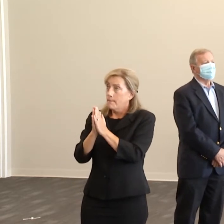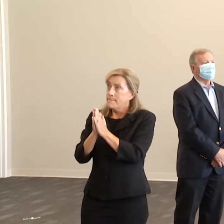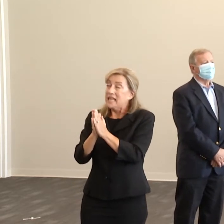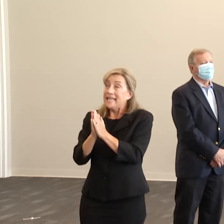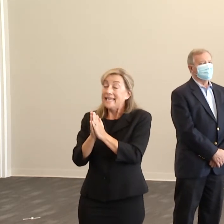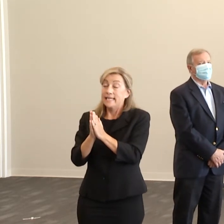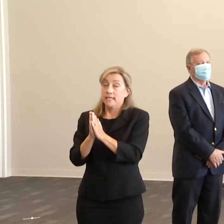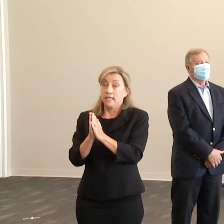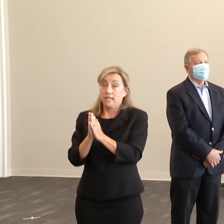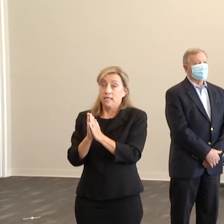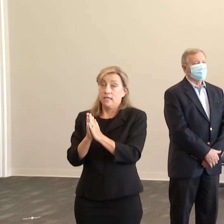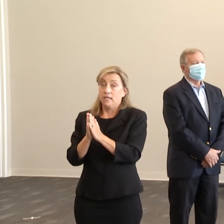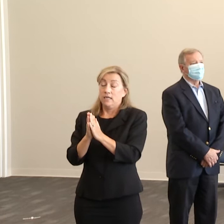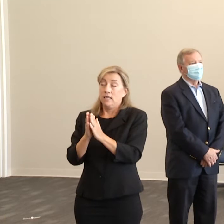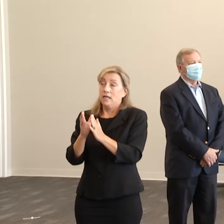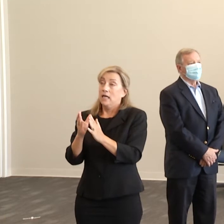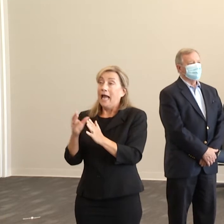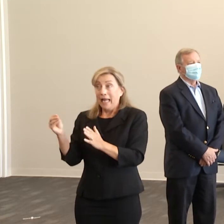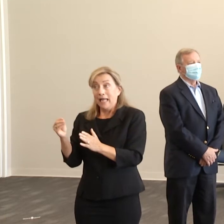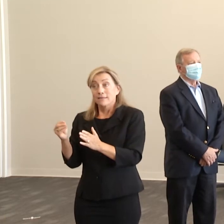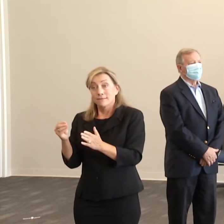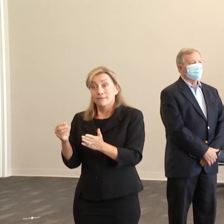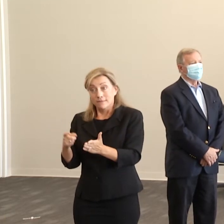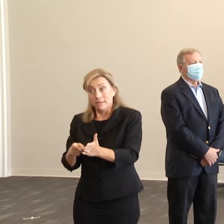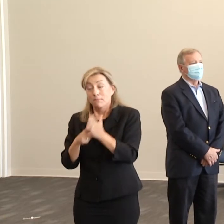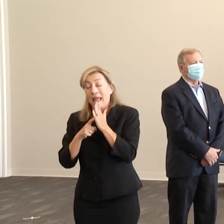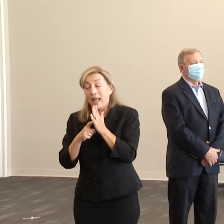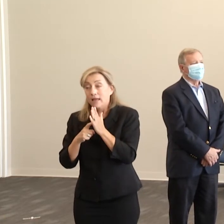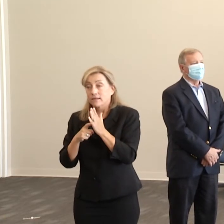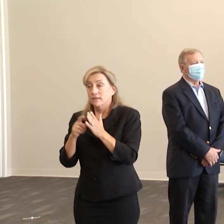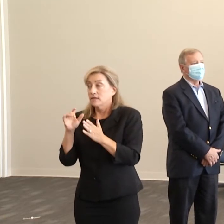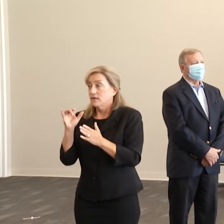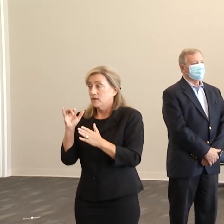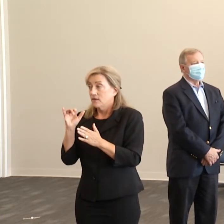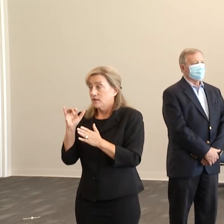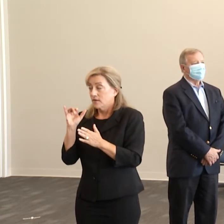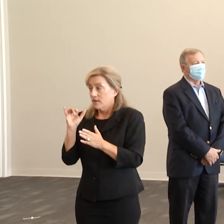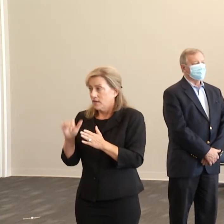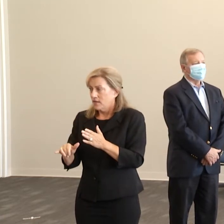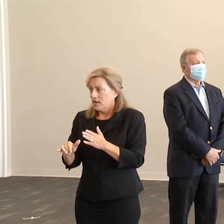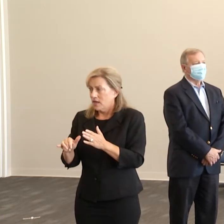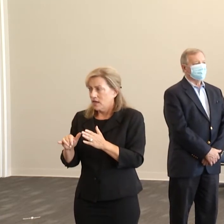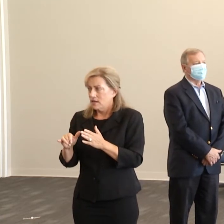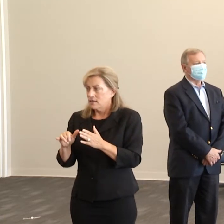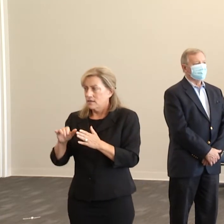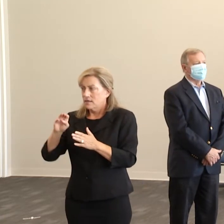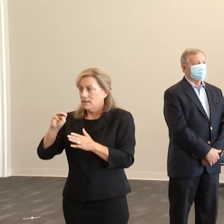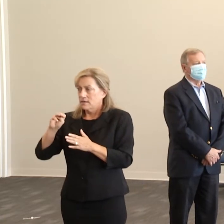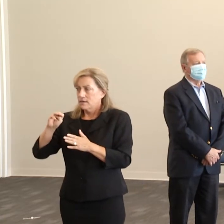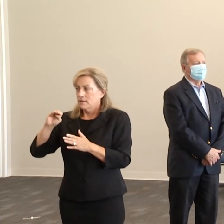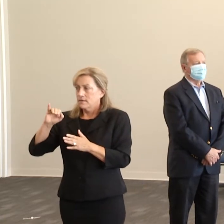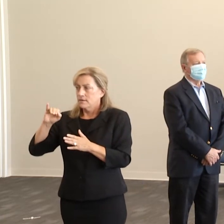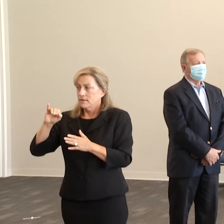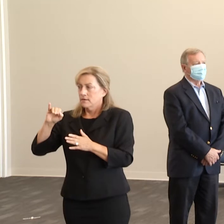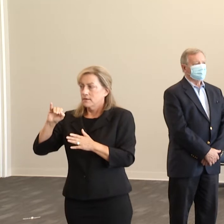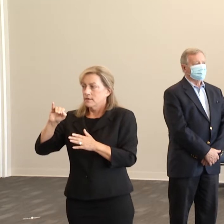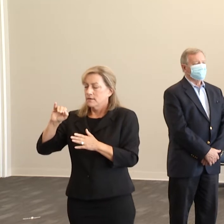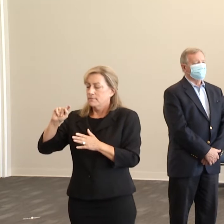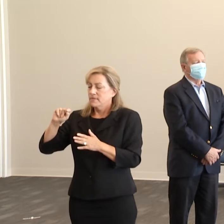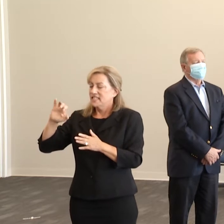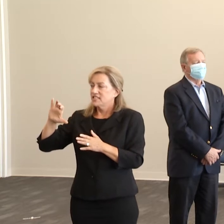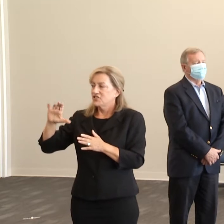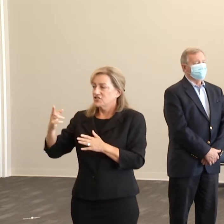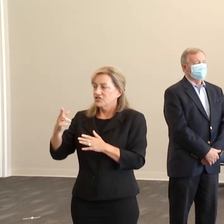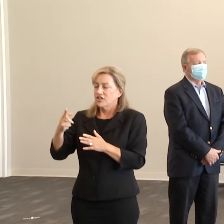and demand that Mitch, the merciless,